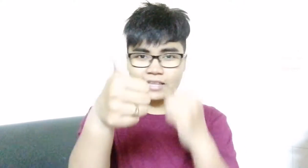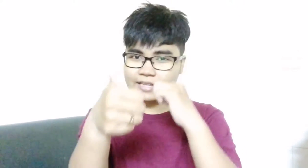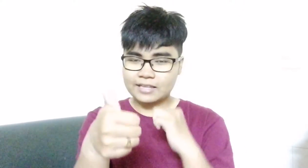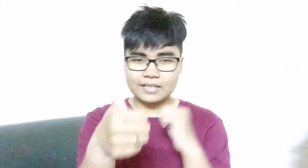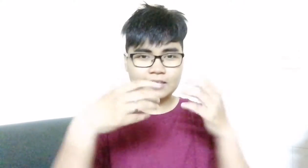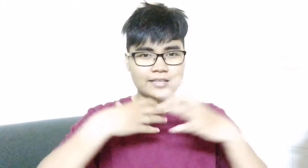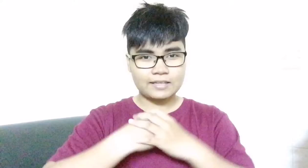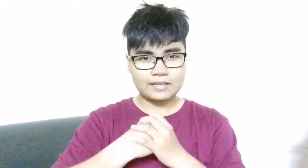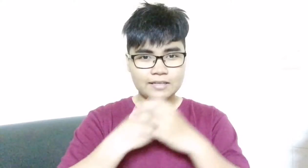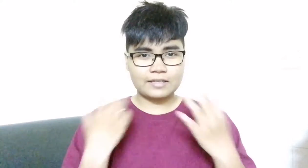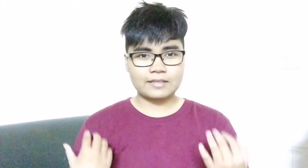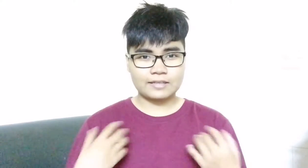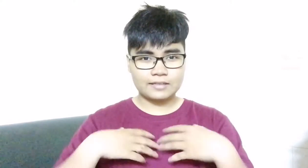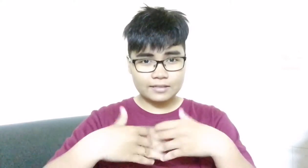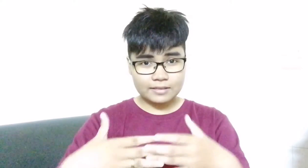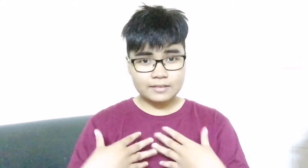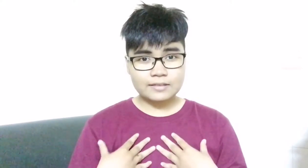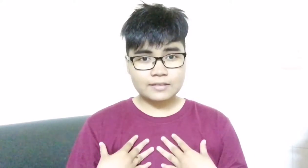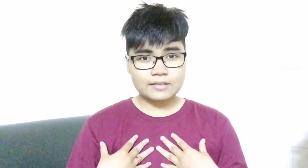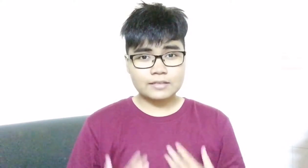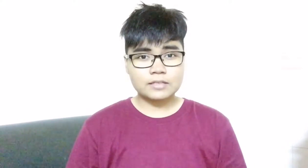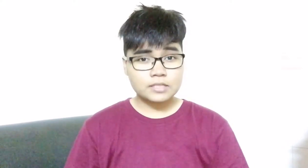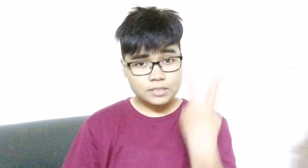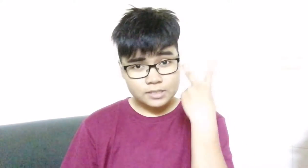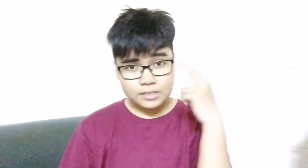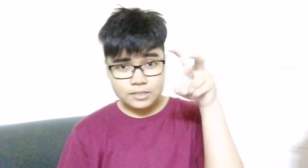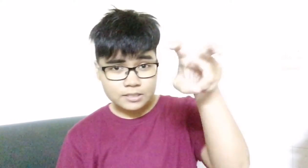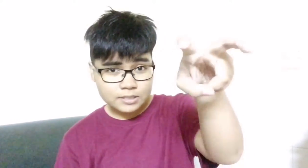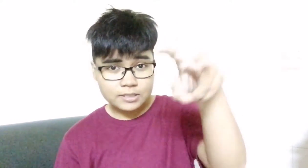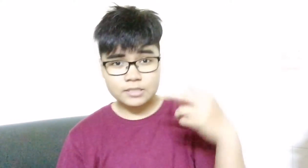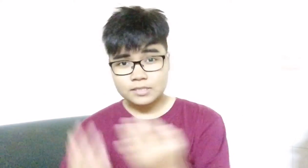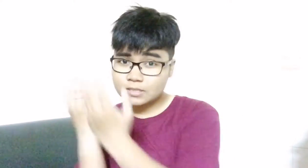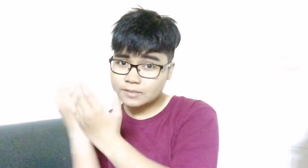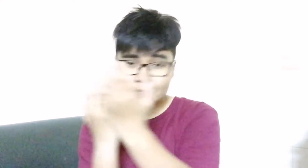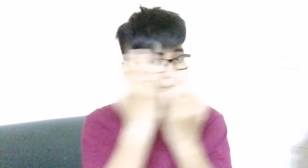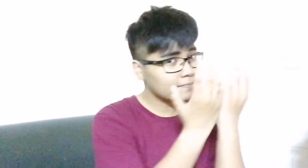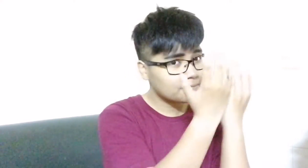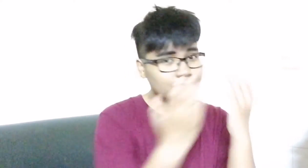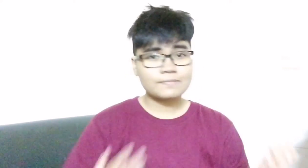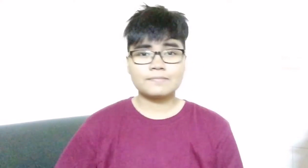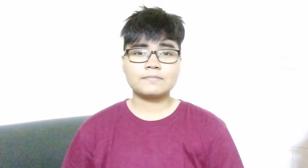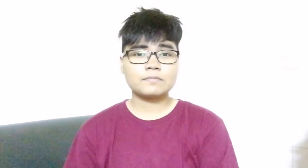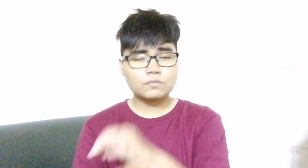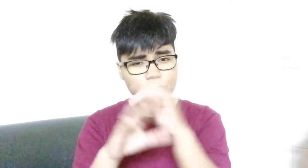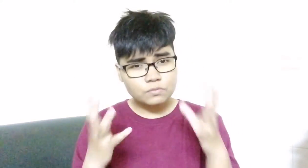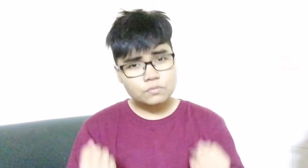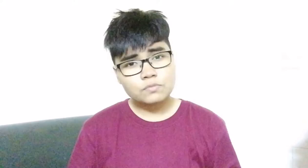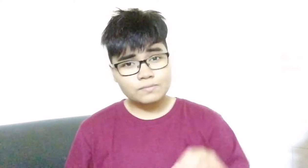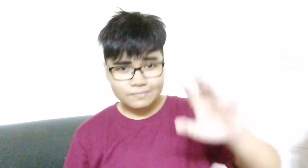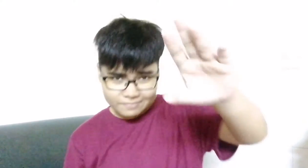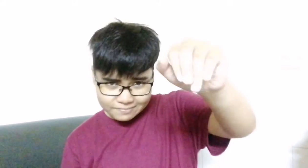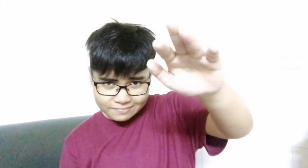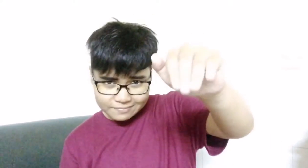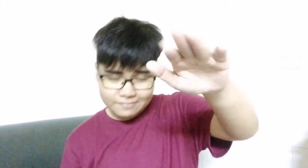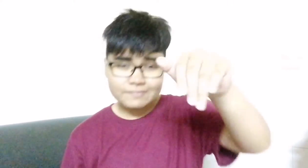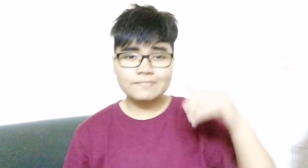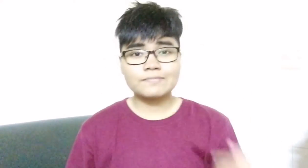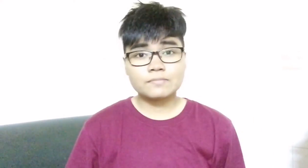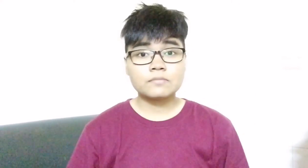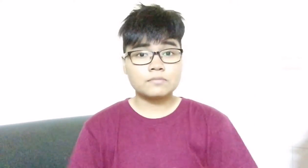for me You love me as much as I do When you look at me and with skin to skin I want you so, please come in And you love